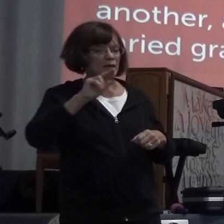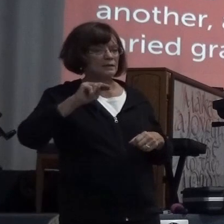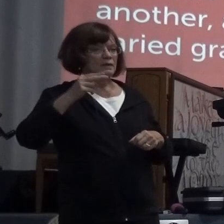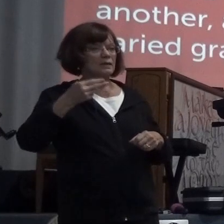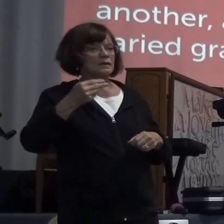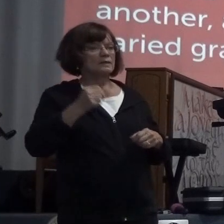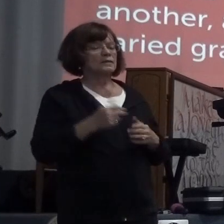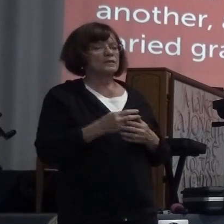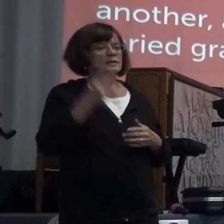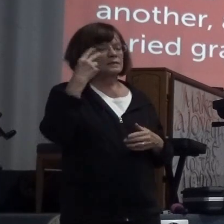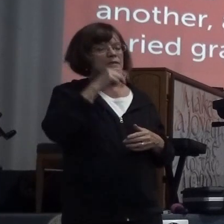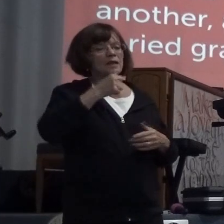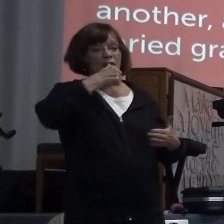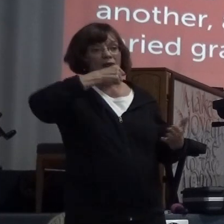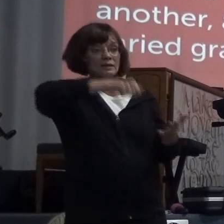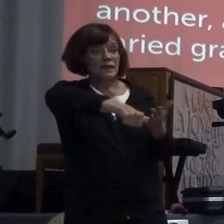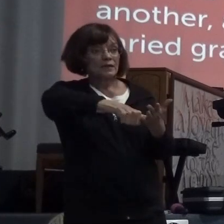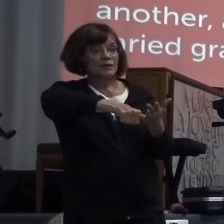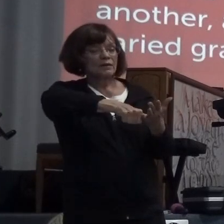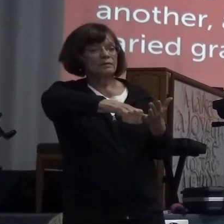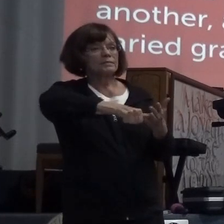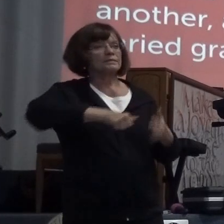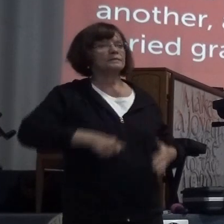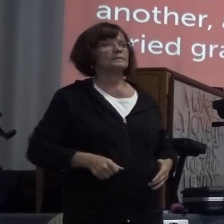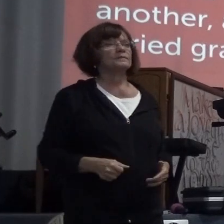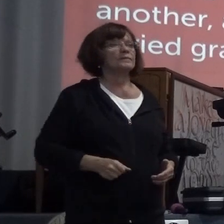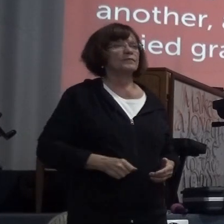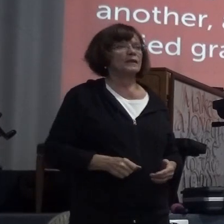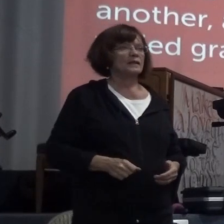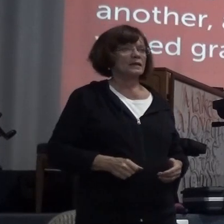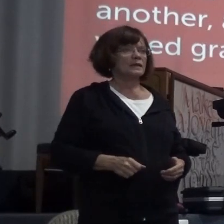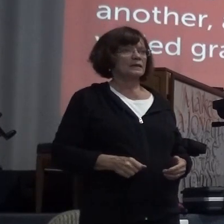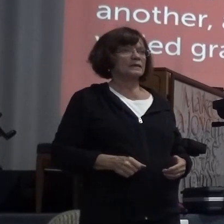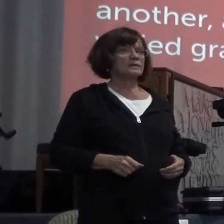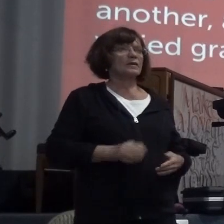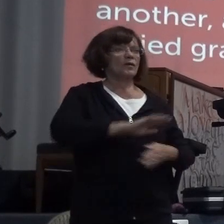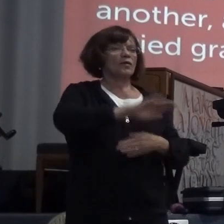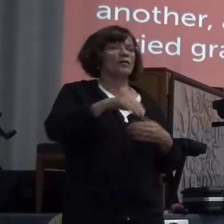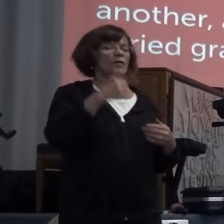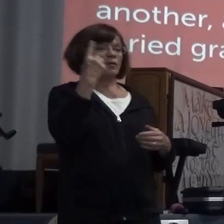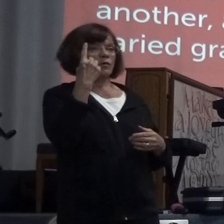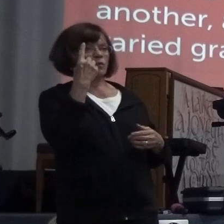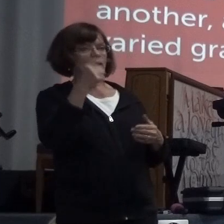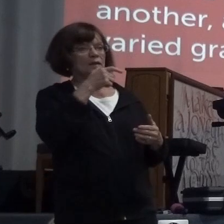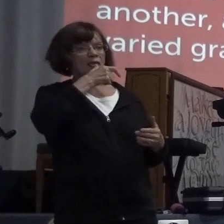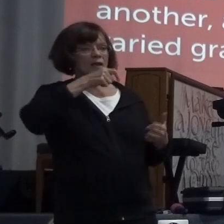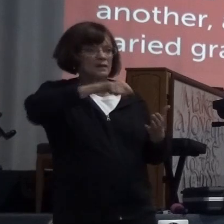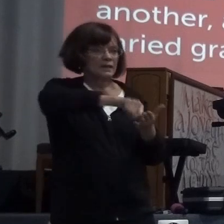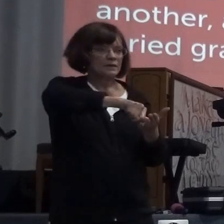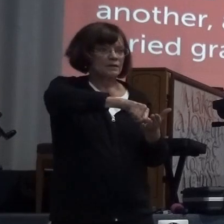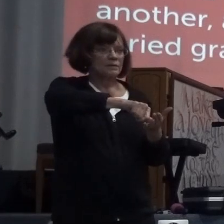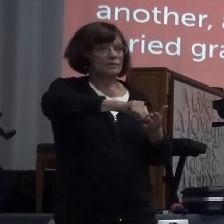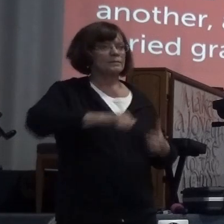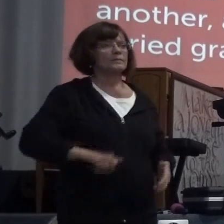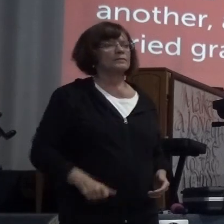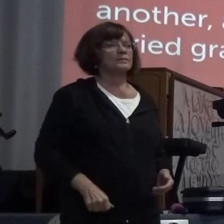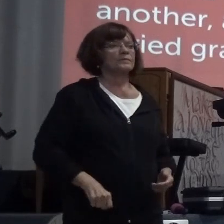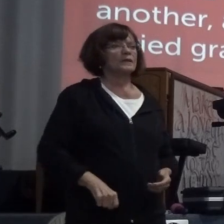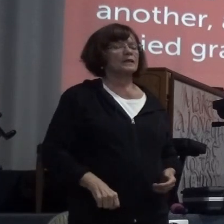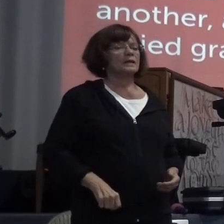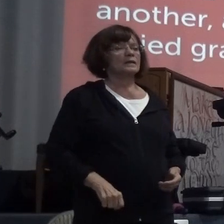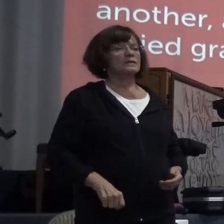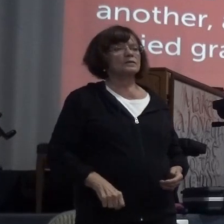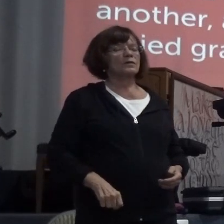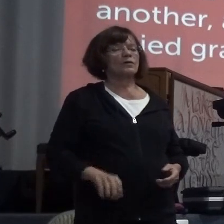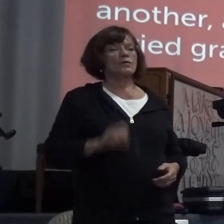It's a single letter. He didn't just send them like bits and pieces of the letter. It's all one letter. So that you can get the context and what he's